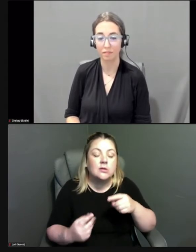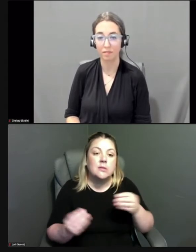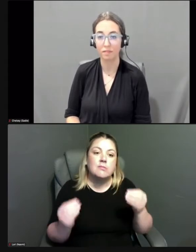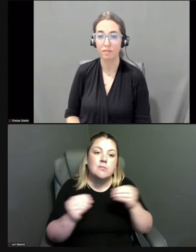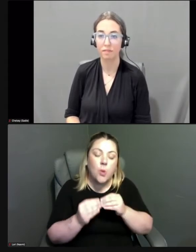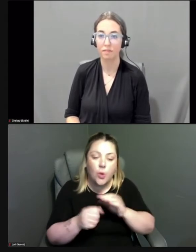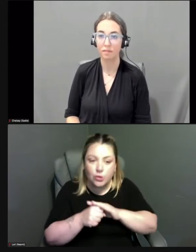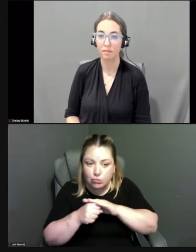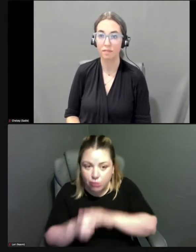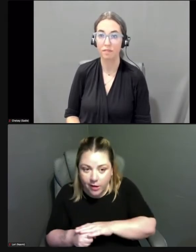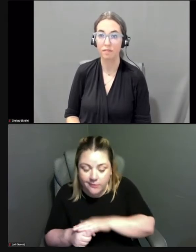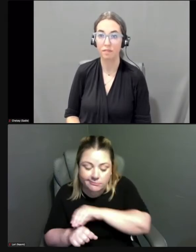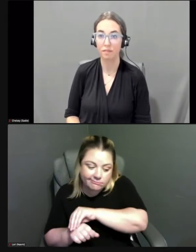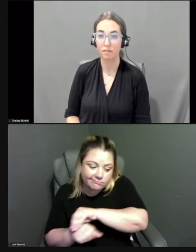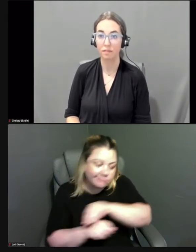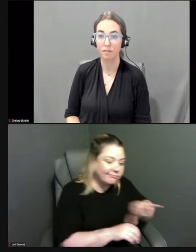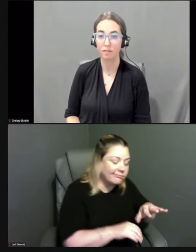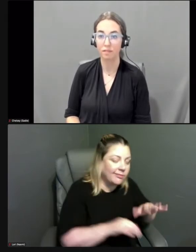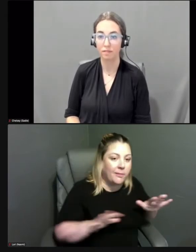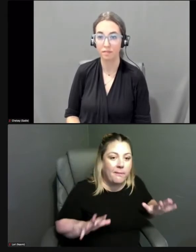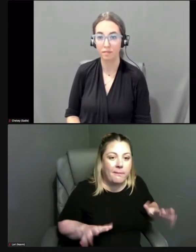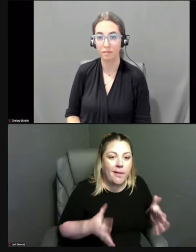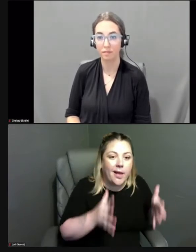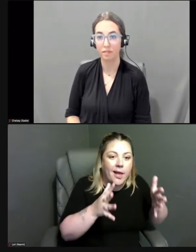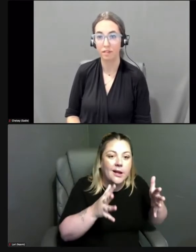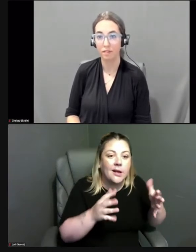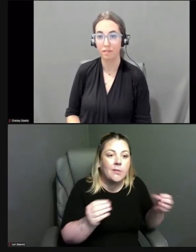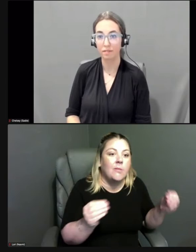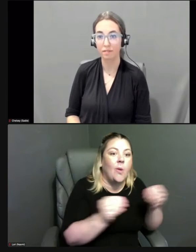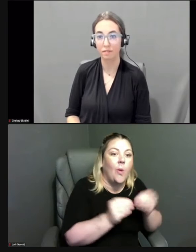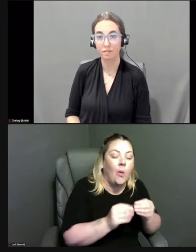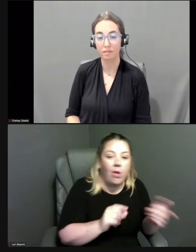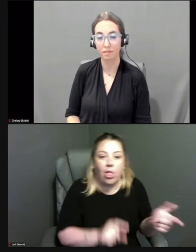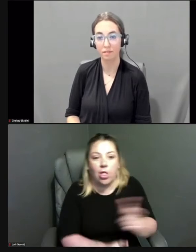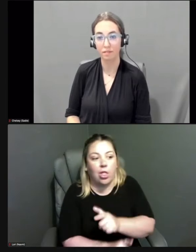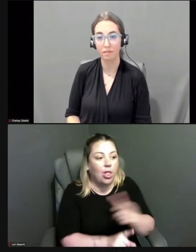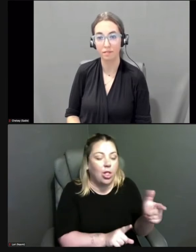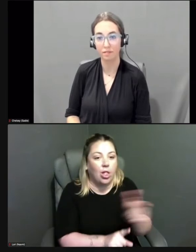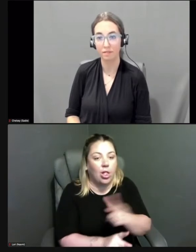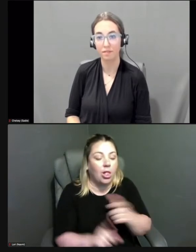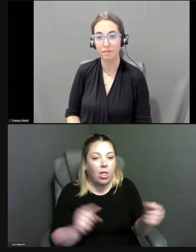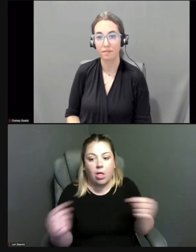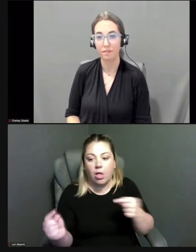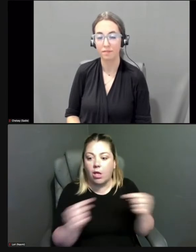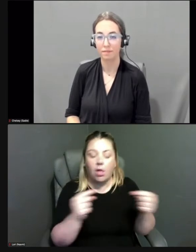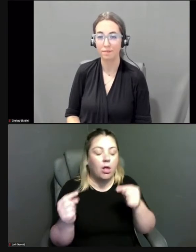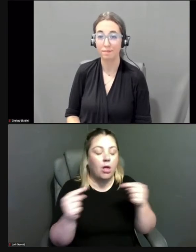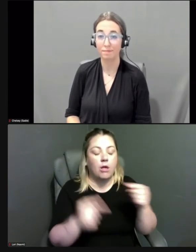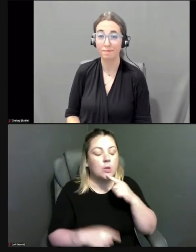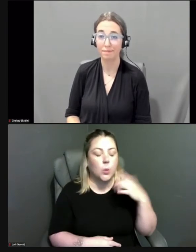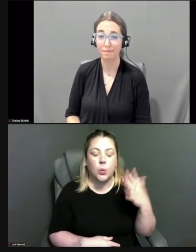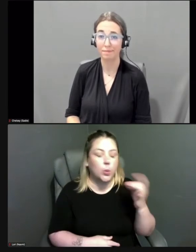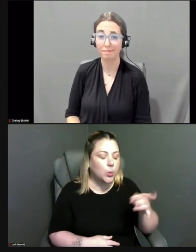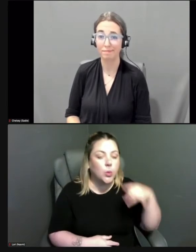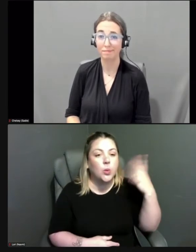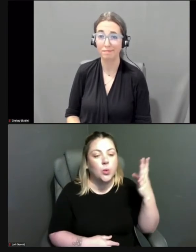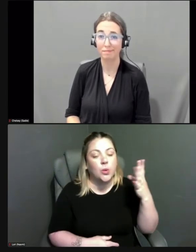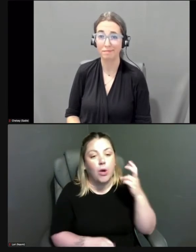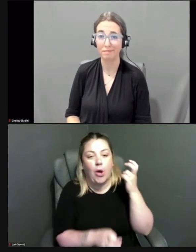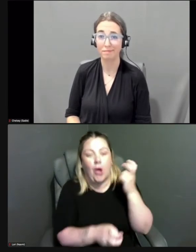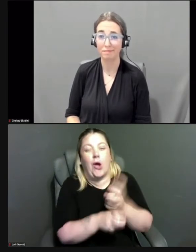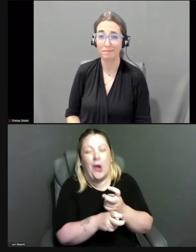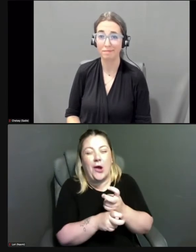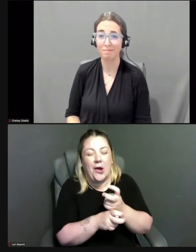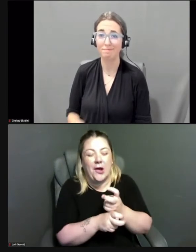and the anxiety and all of that stuff. So yeah, it was a complicated time. Let's just say